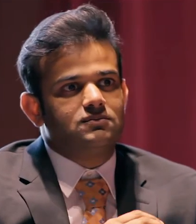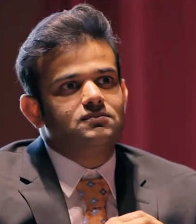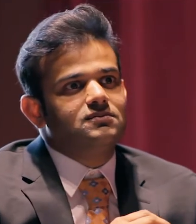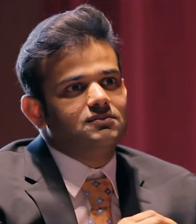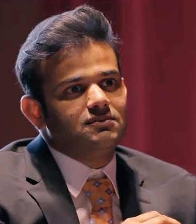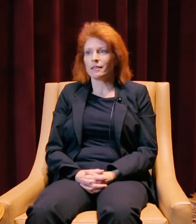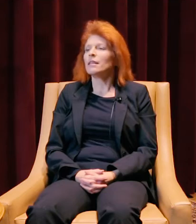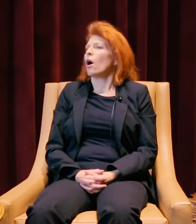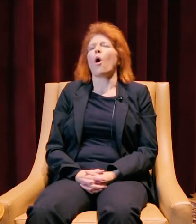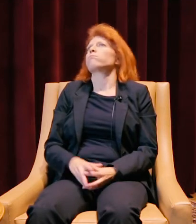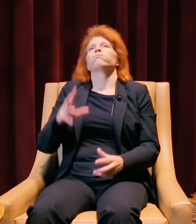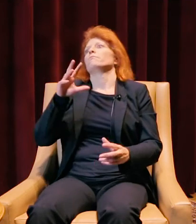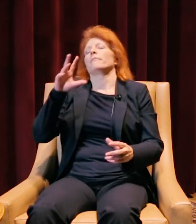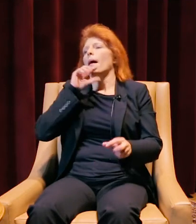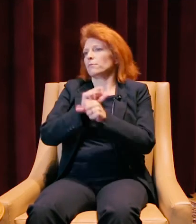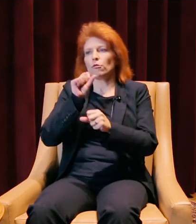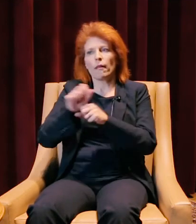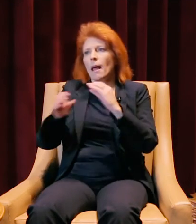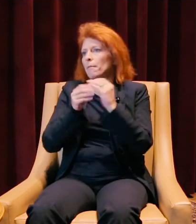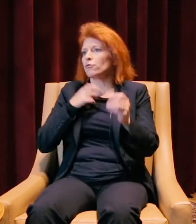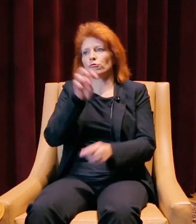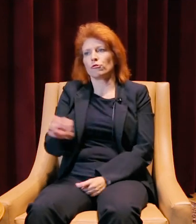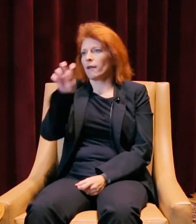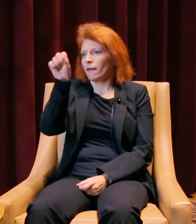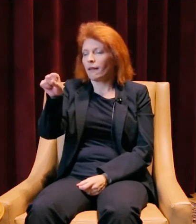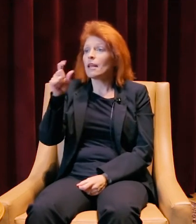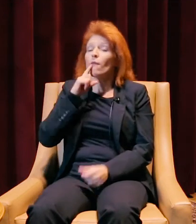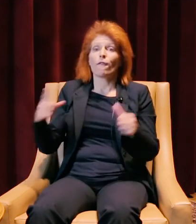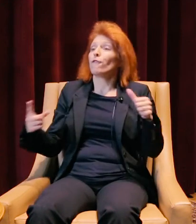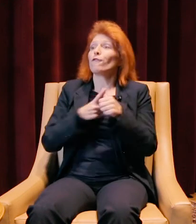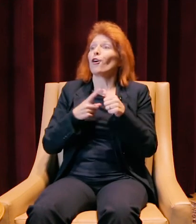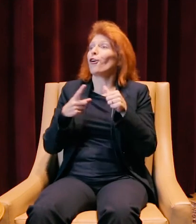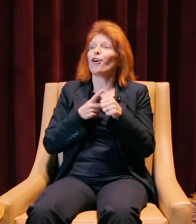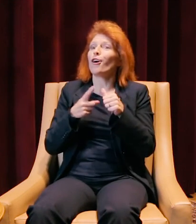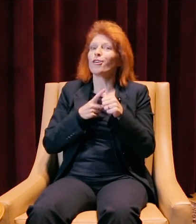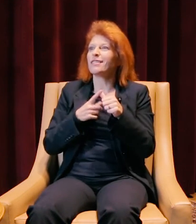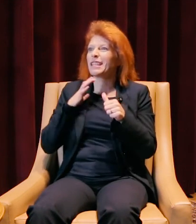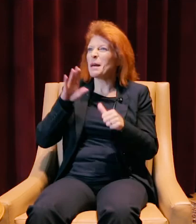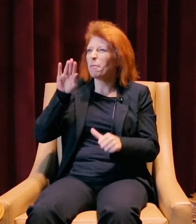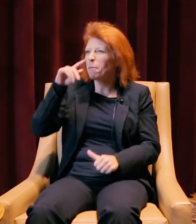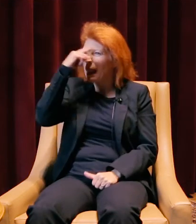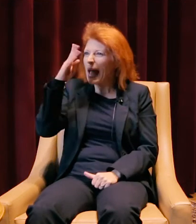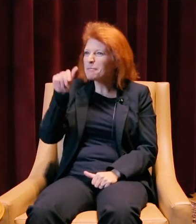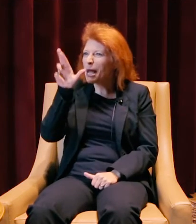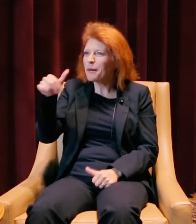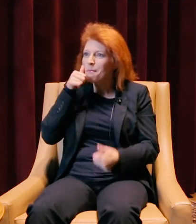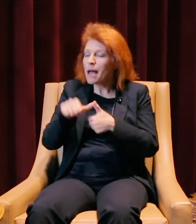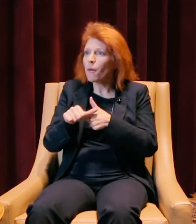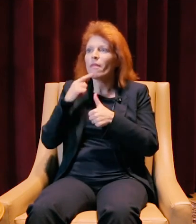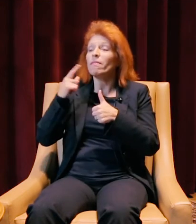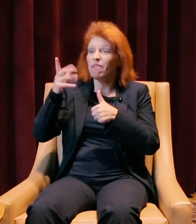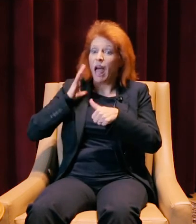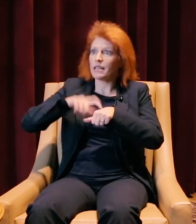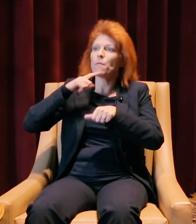your journey. Absolutely. Absolutely. When we first had Blackberries, and they were becoming